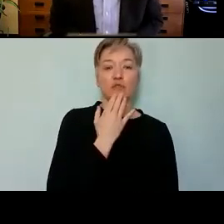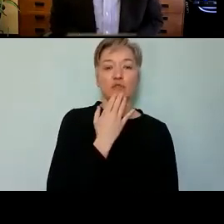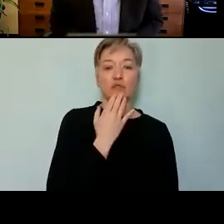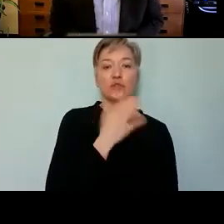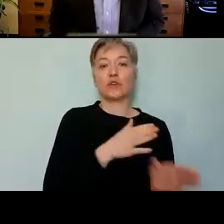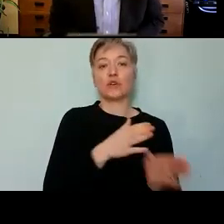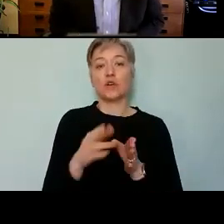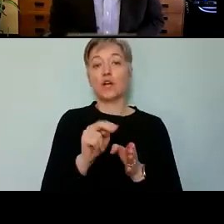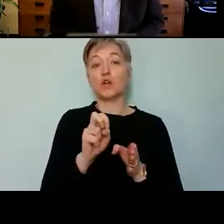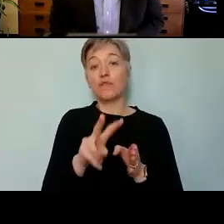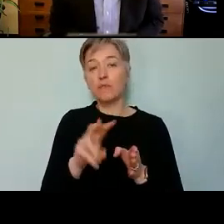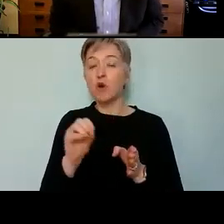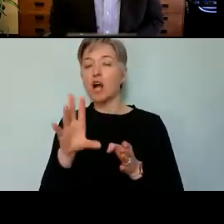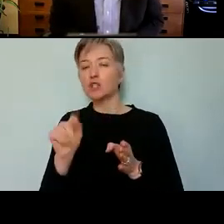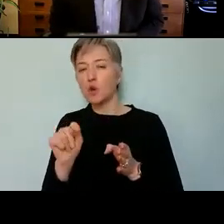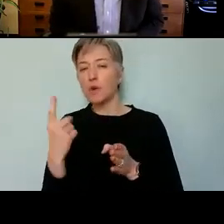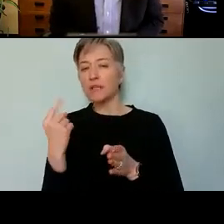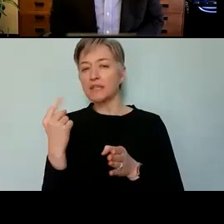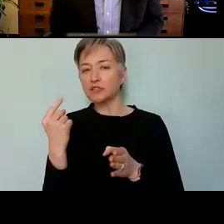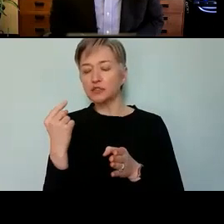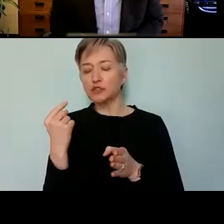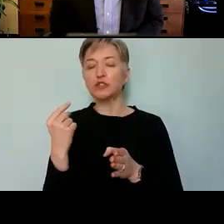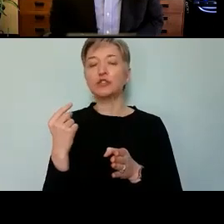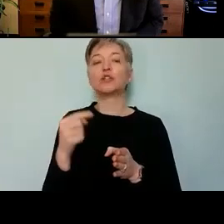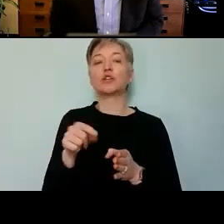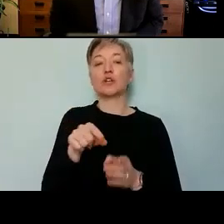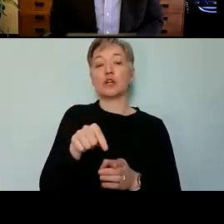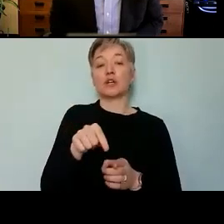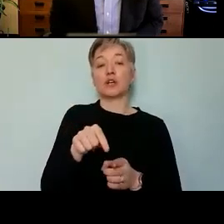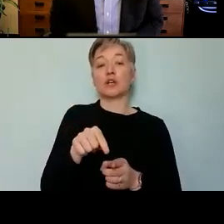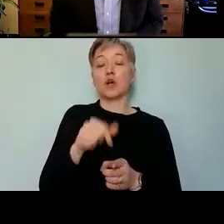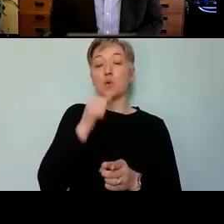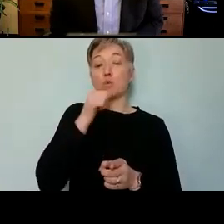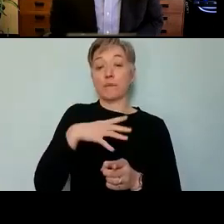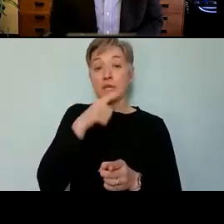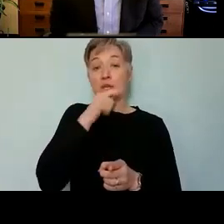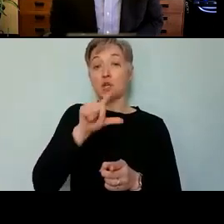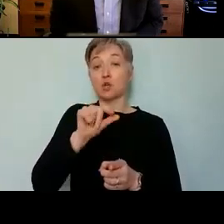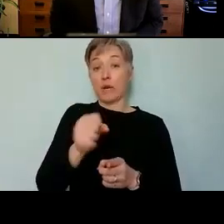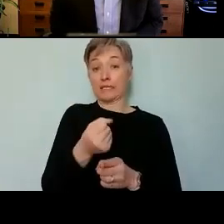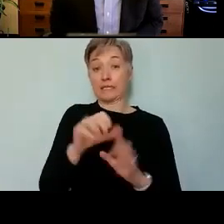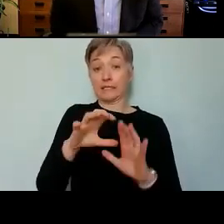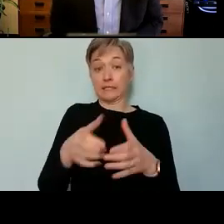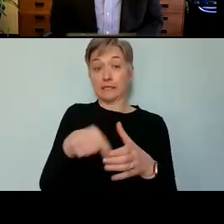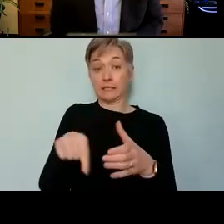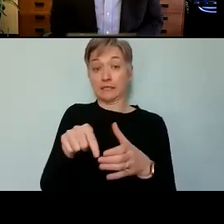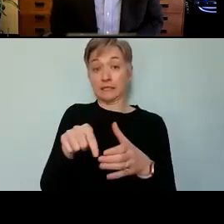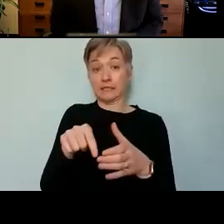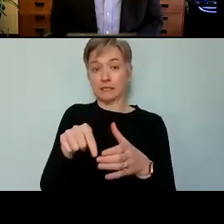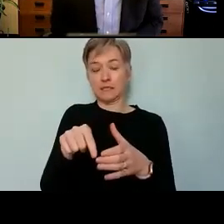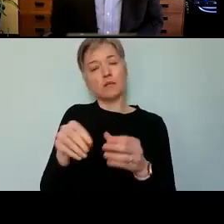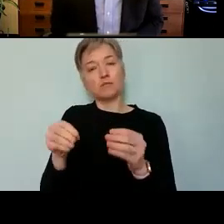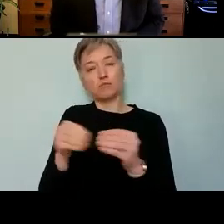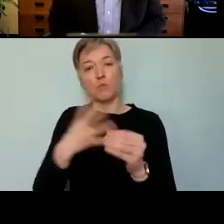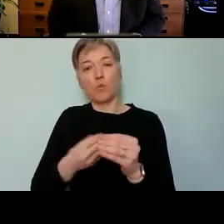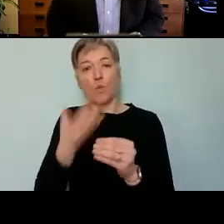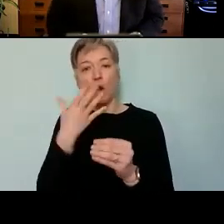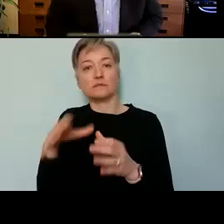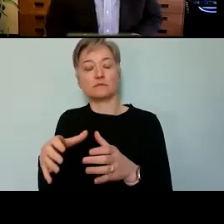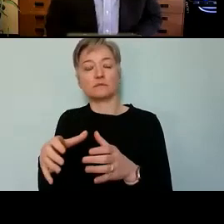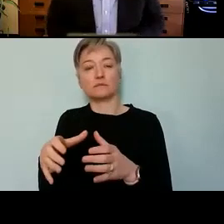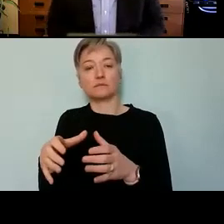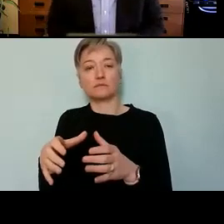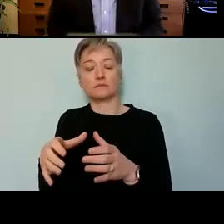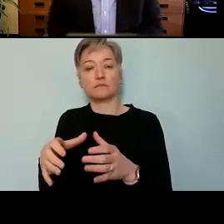last year, when you look at the 20-year-old female breakdown, it's primarily white 20-year-old females.